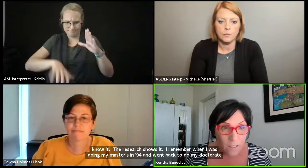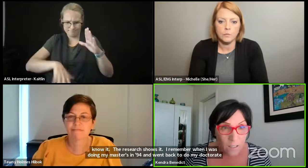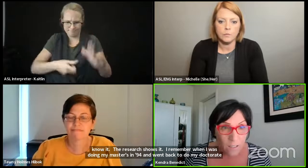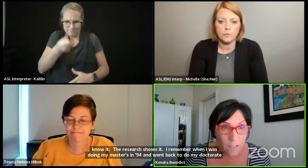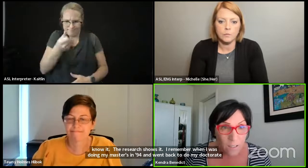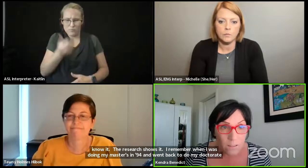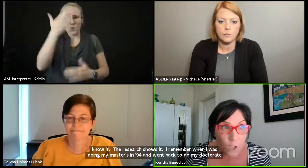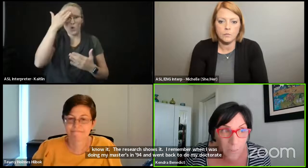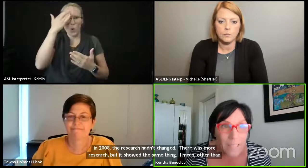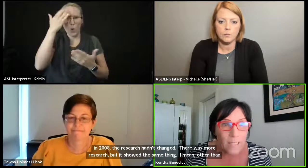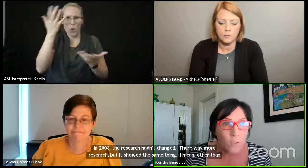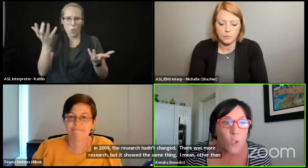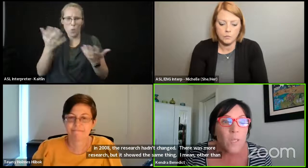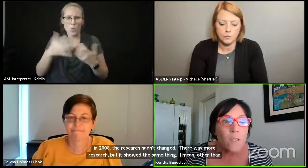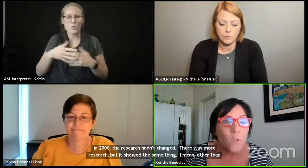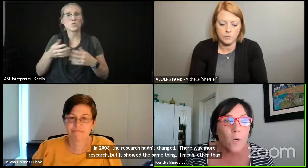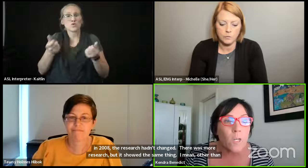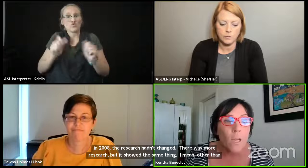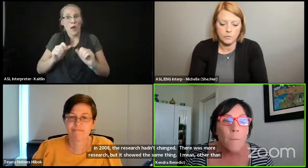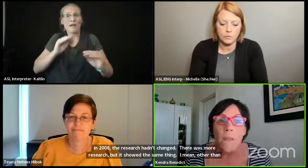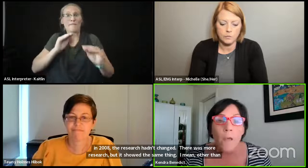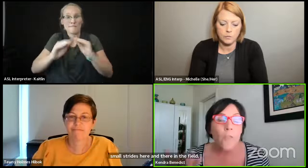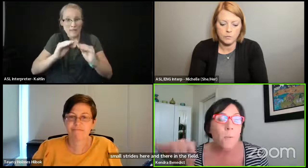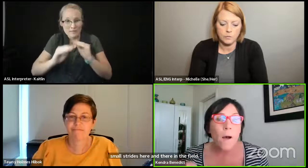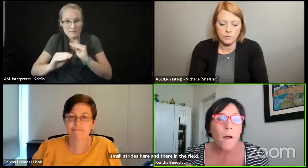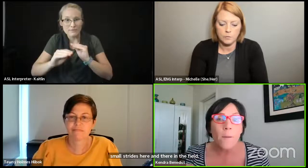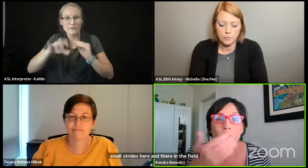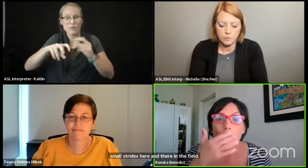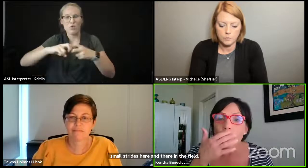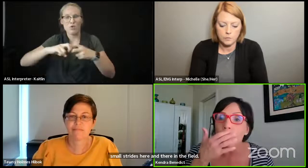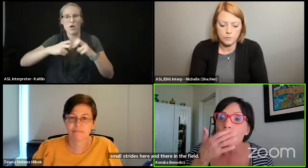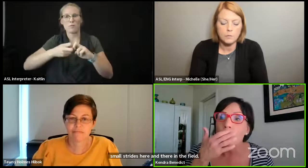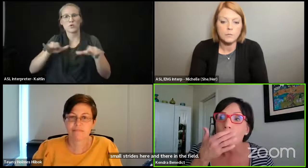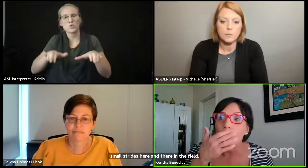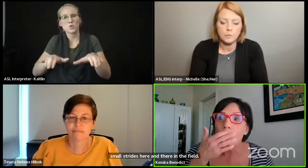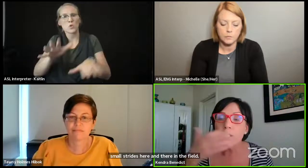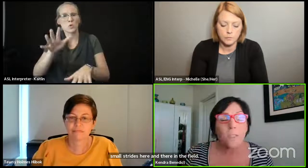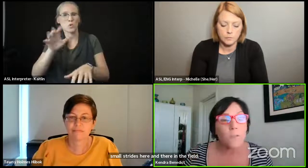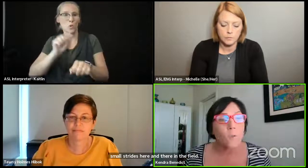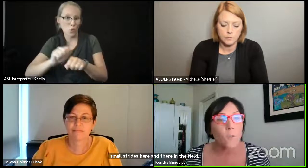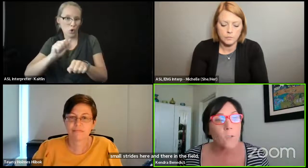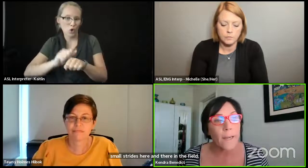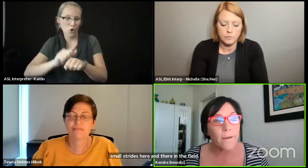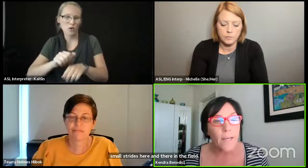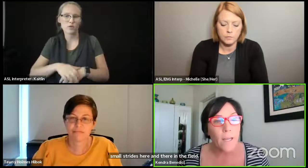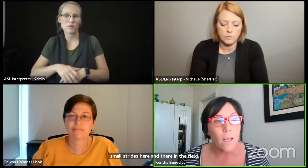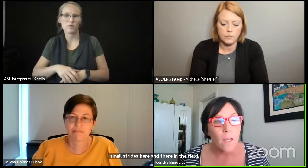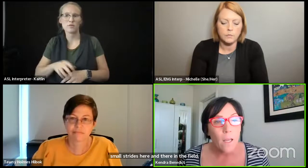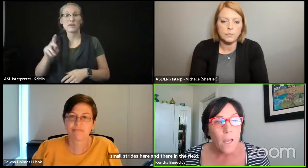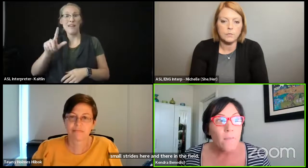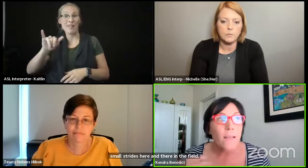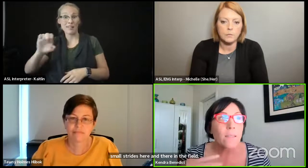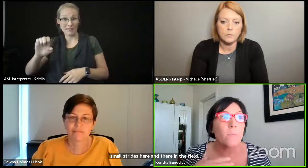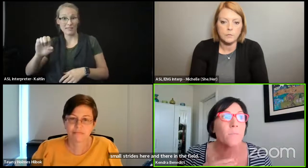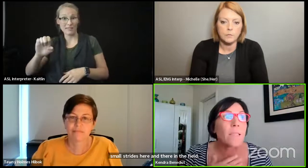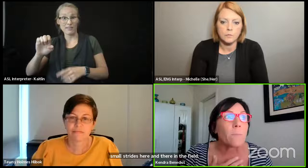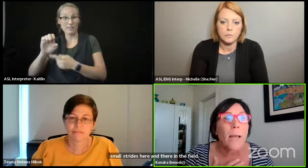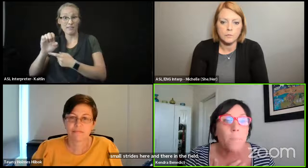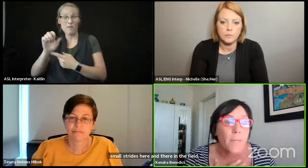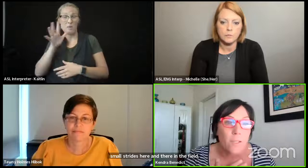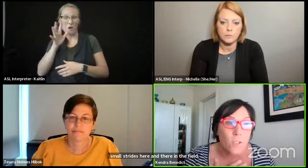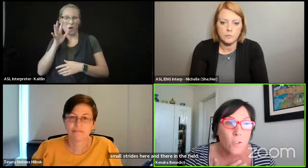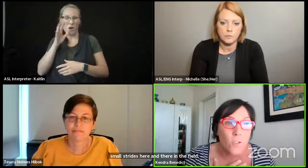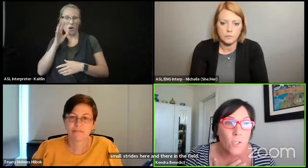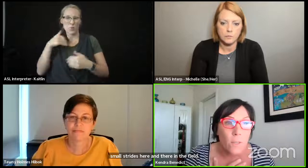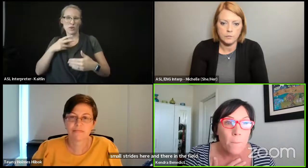it, doing the work. The mom, you know, she lives in a rural area, and that's